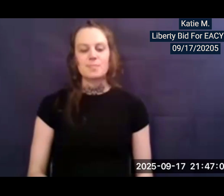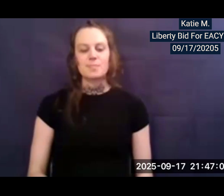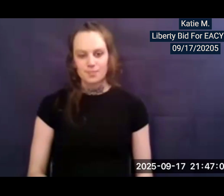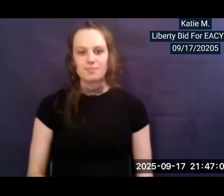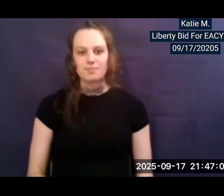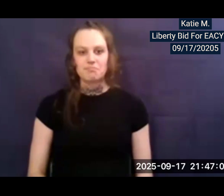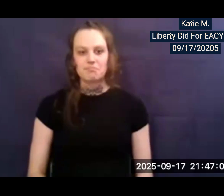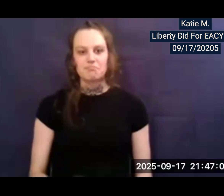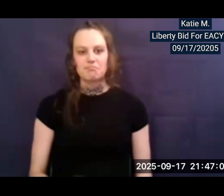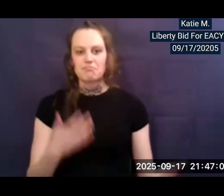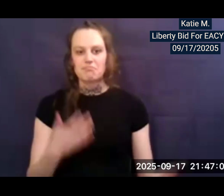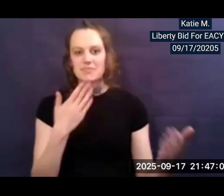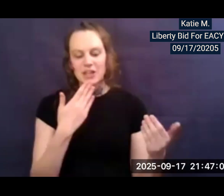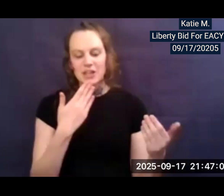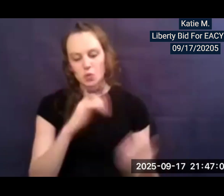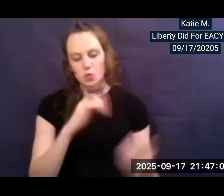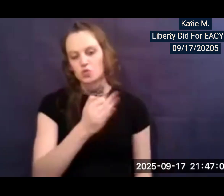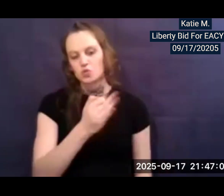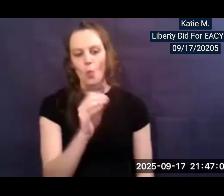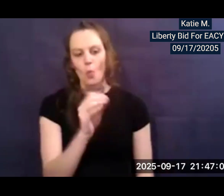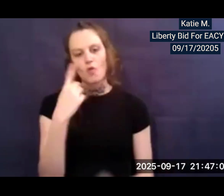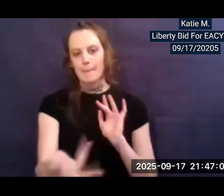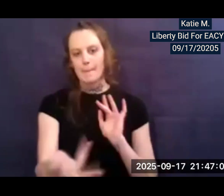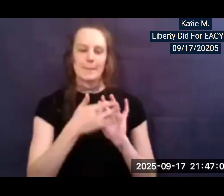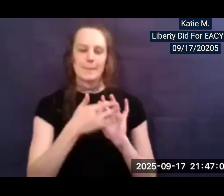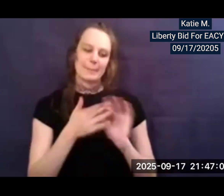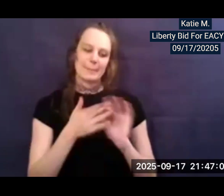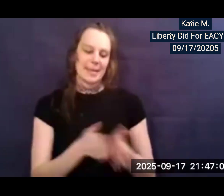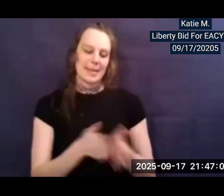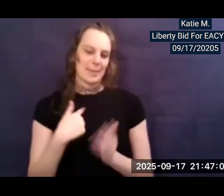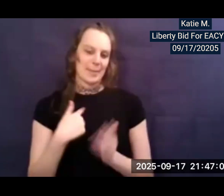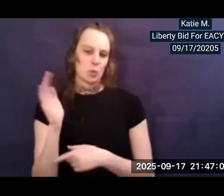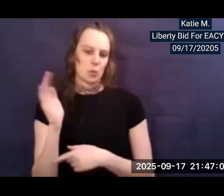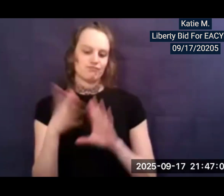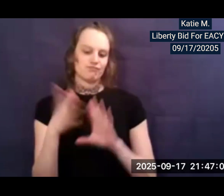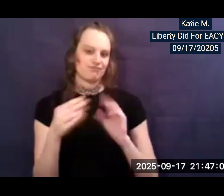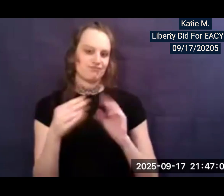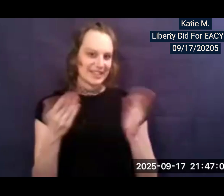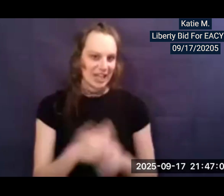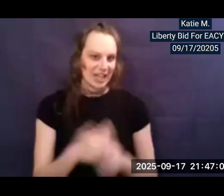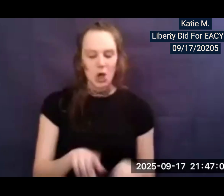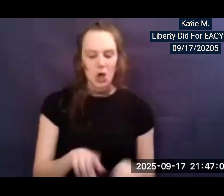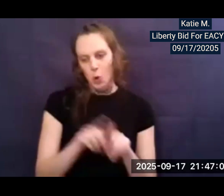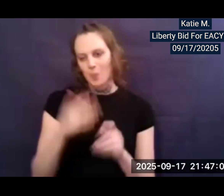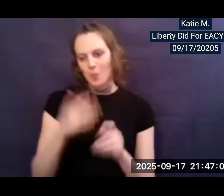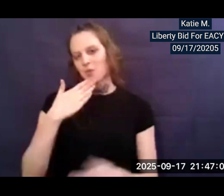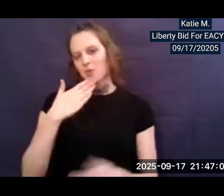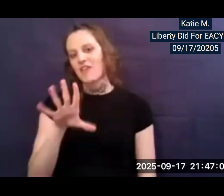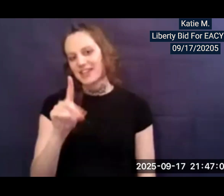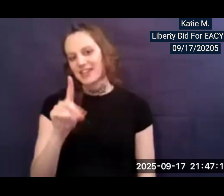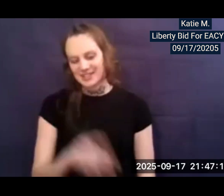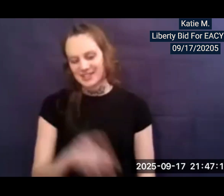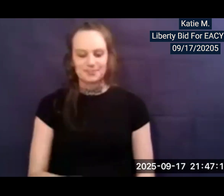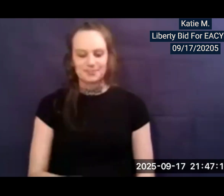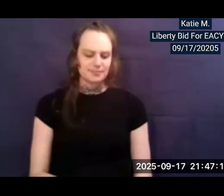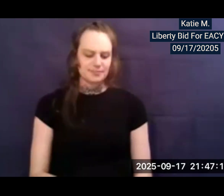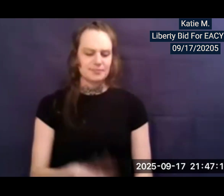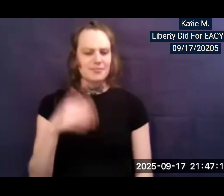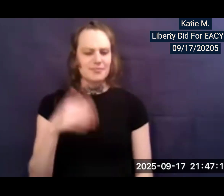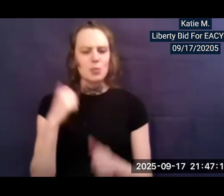Thank you to Joe for reaching out to me and asking me to speak. And also thank you to 5D. I heard about this meeting when you guys